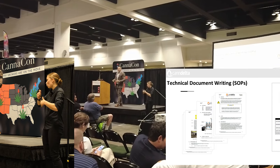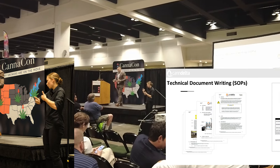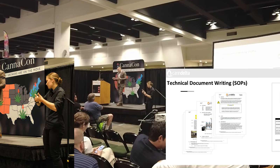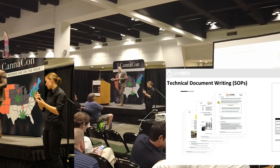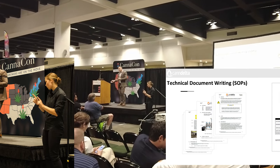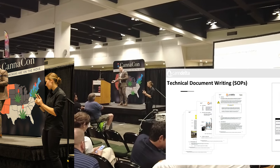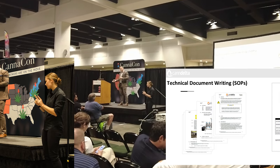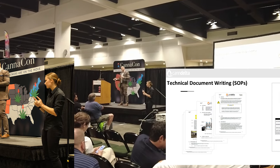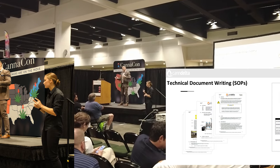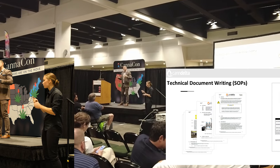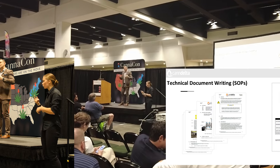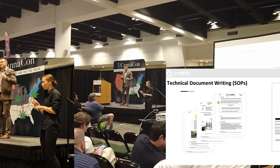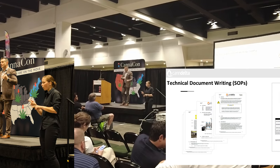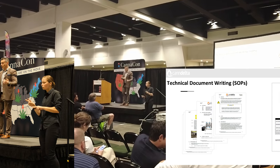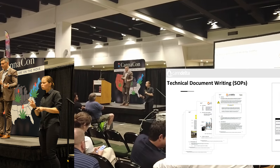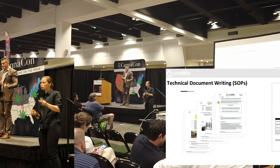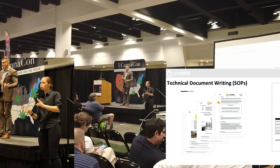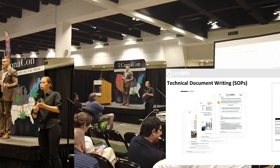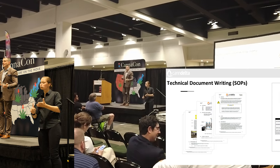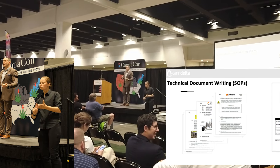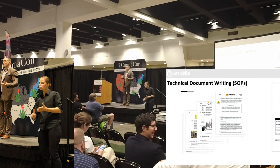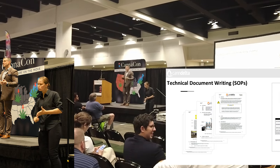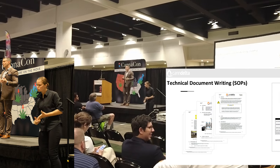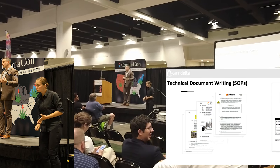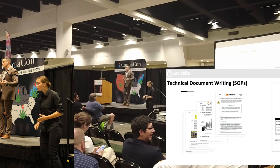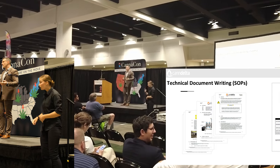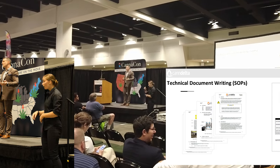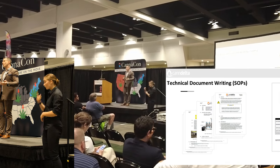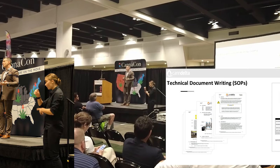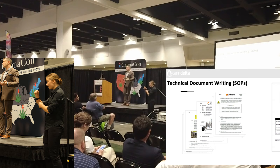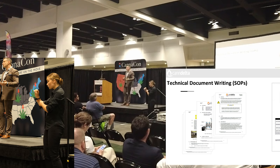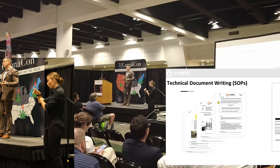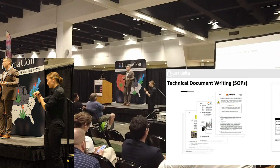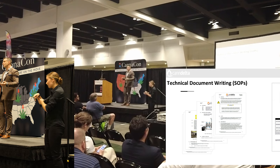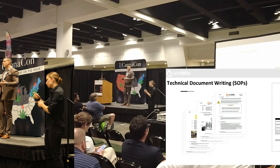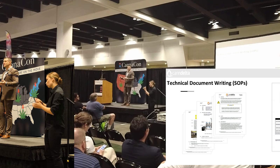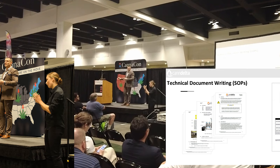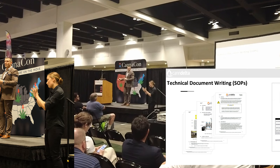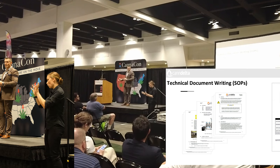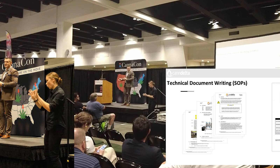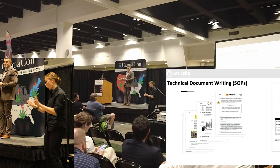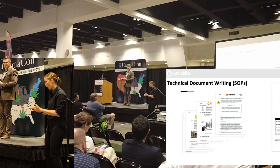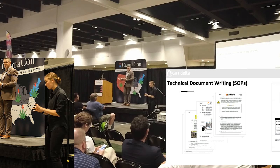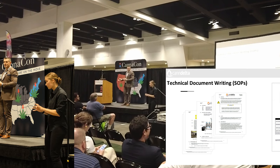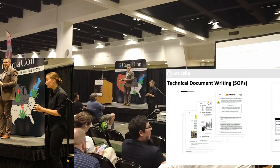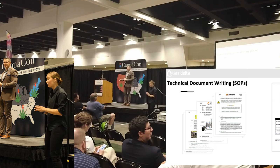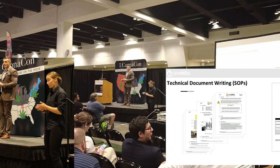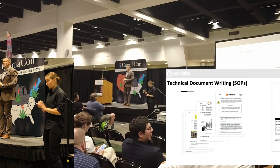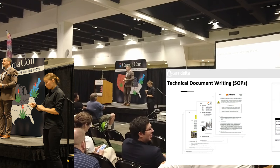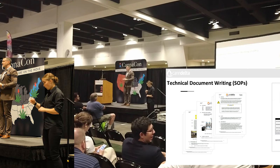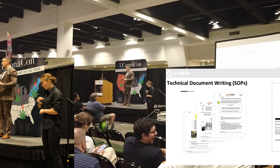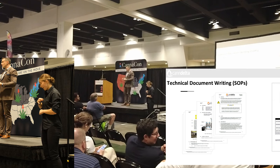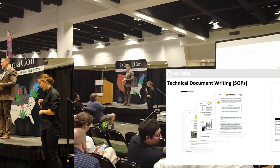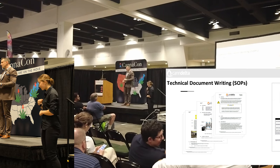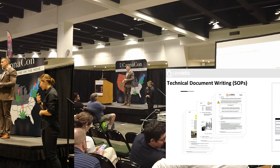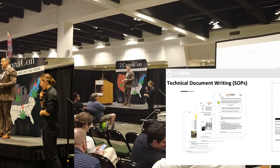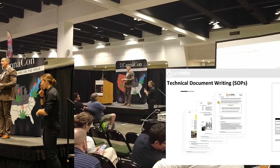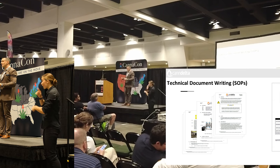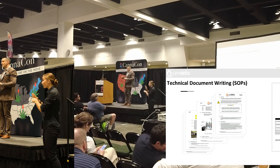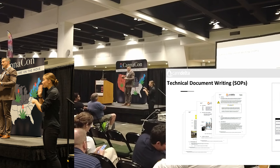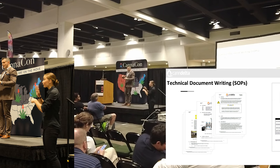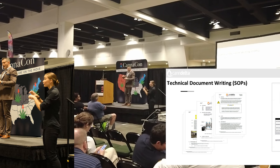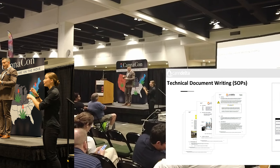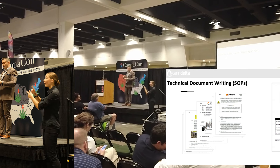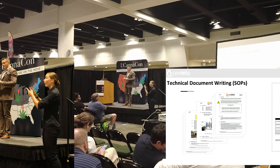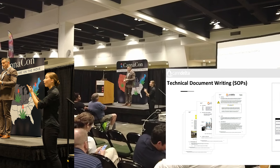that license. And with SOPs come forms. And those forms are very important to show that all the things that you promised the state that you're going to do, such as training new